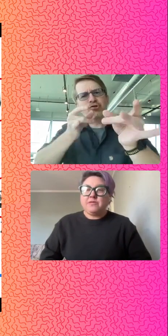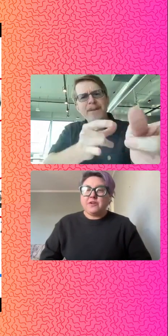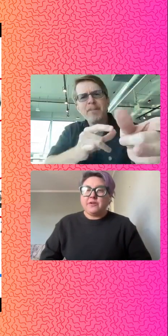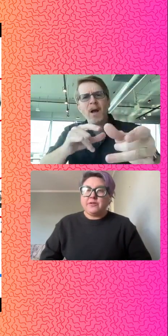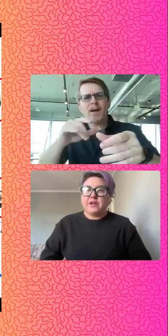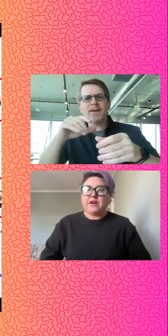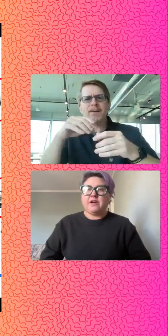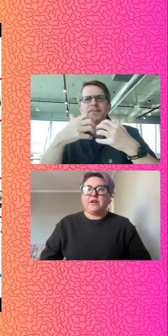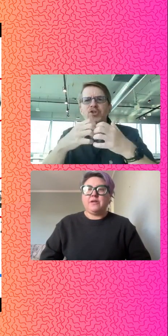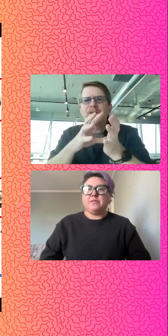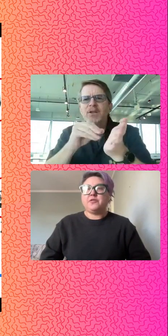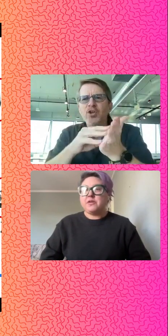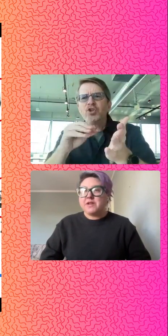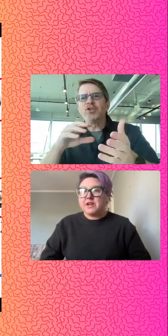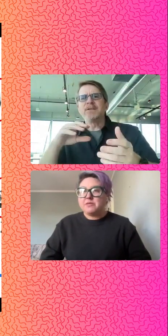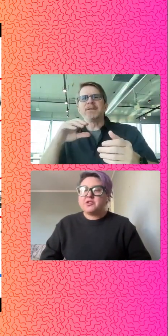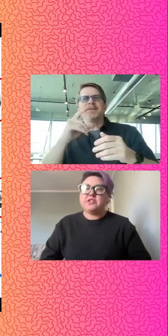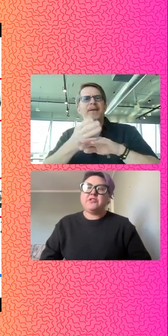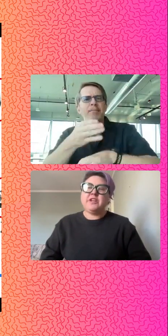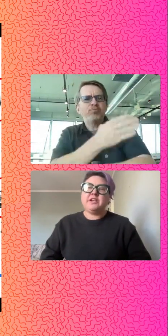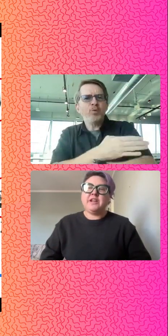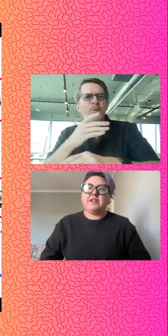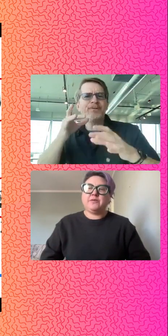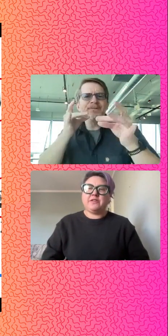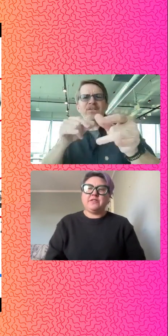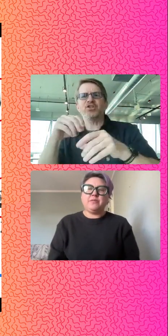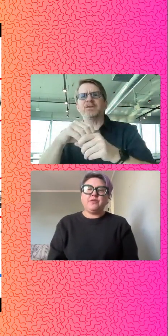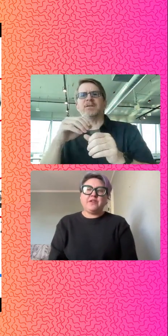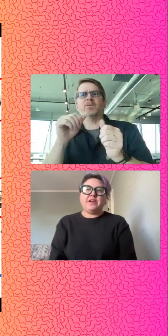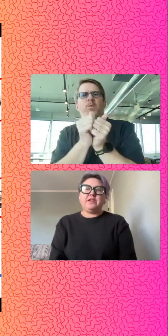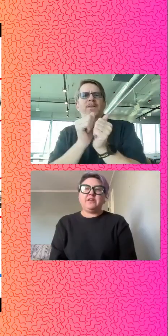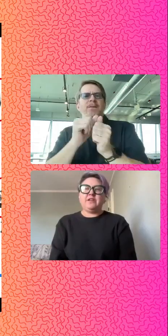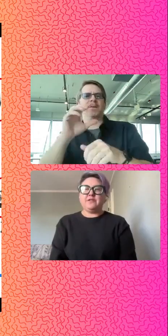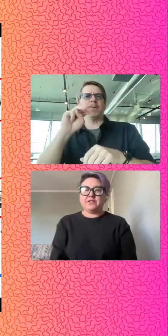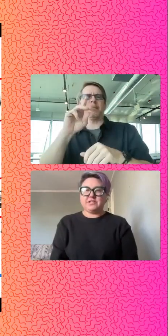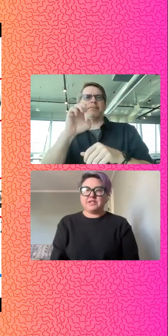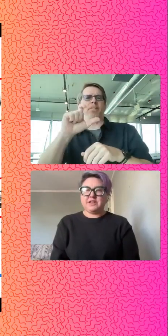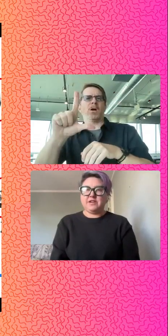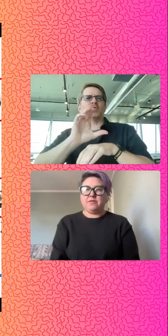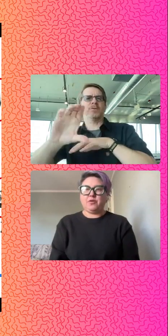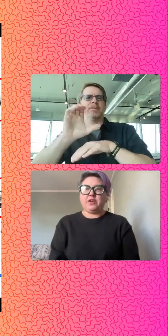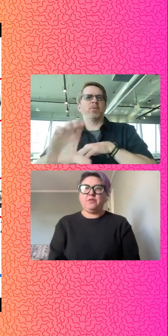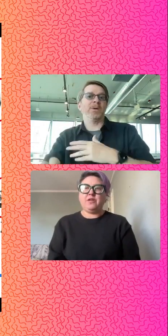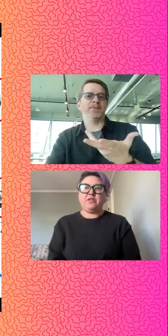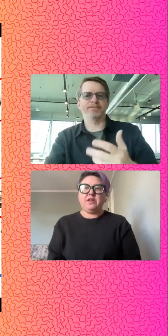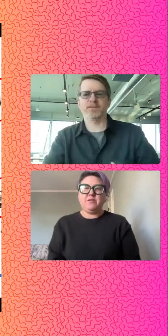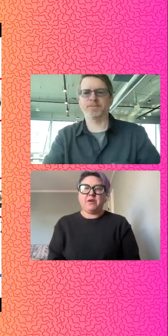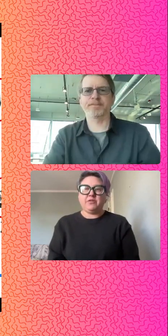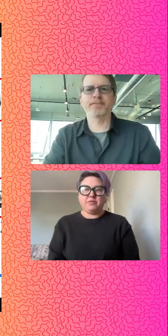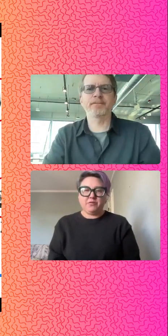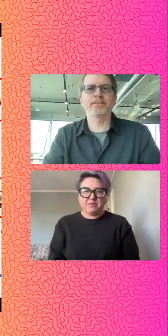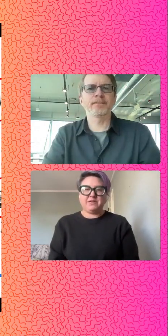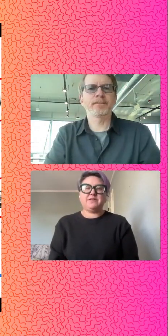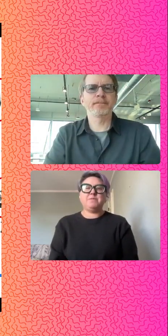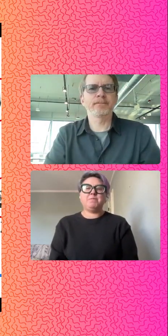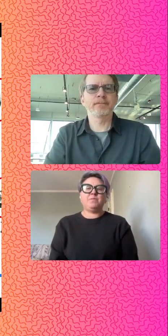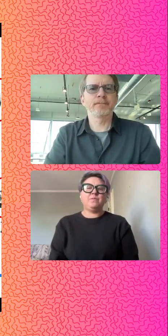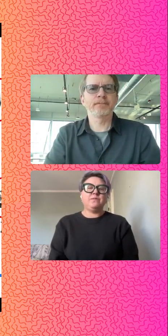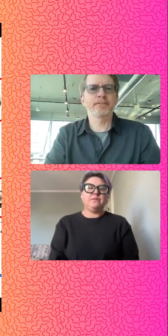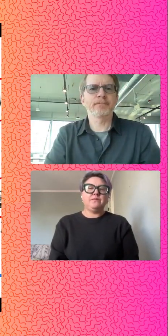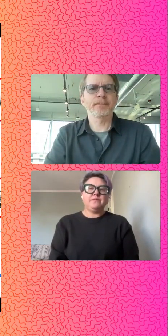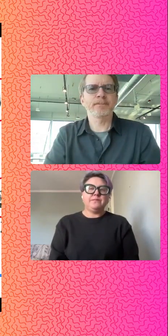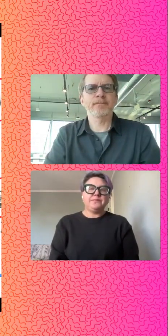with Kubeflow, streamlining machine learning as well as improving the efficiency and working with the model